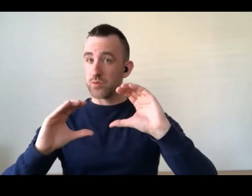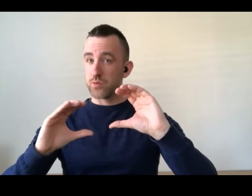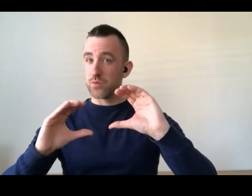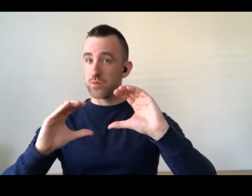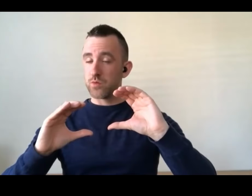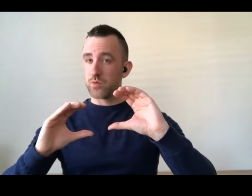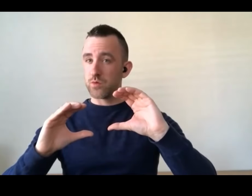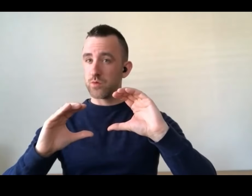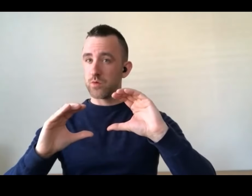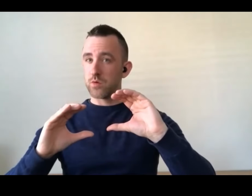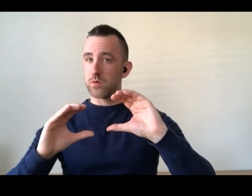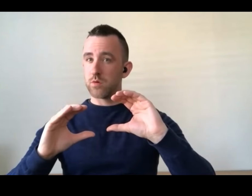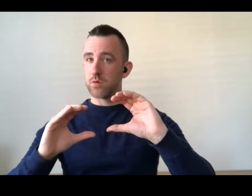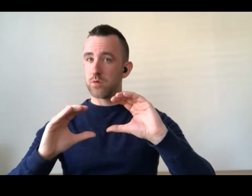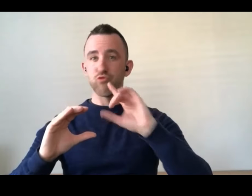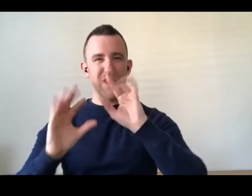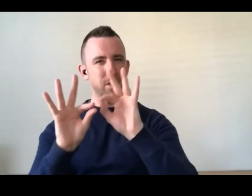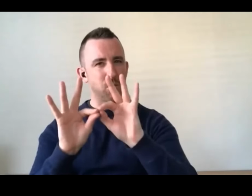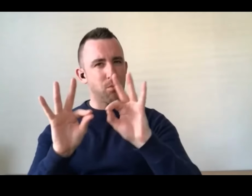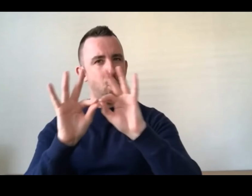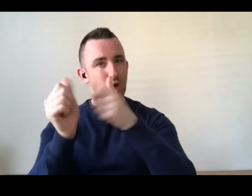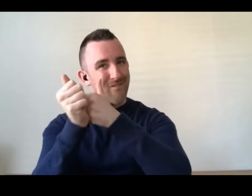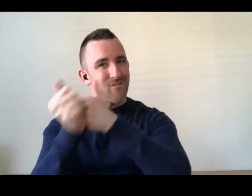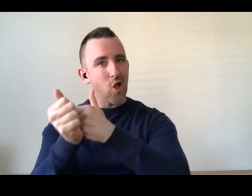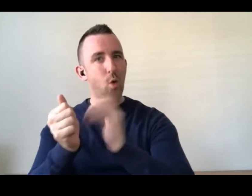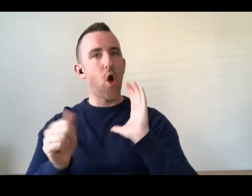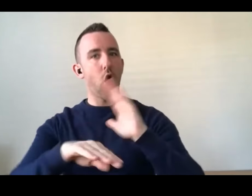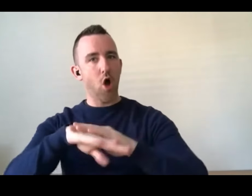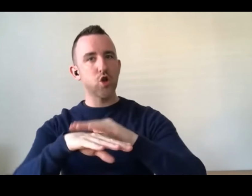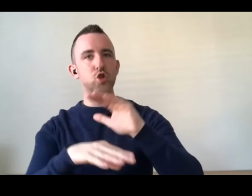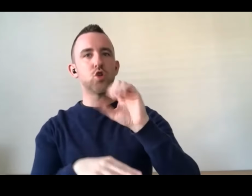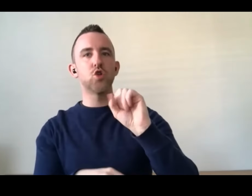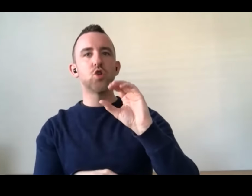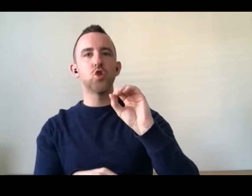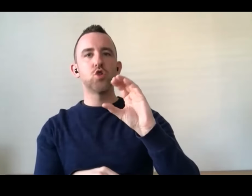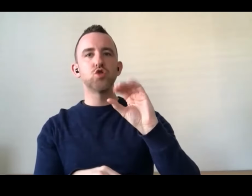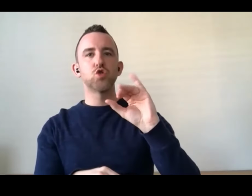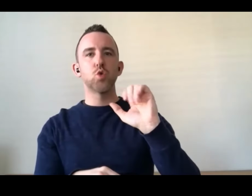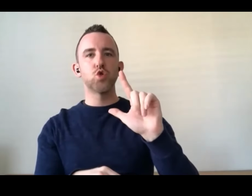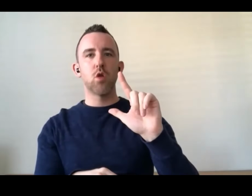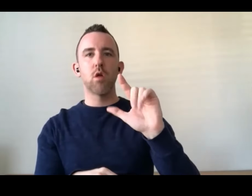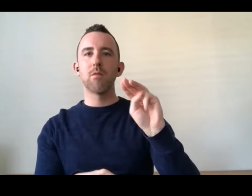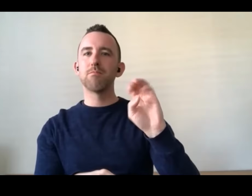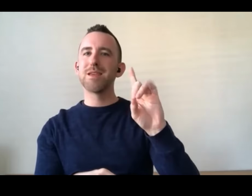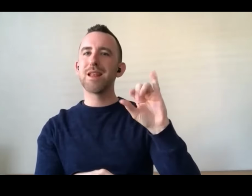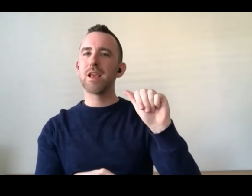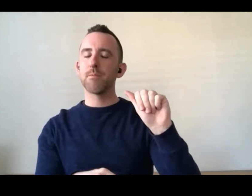make sure that you are following us on social media. Make sure you're looking at the updates page, which